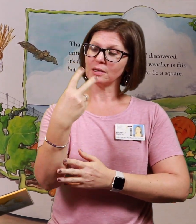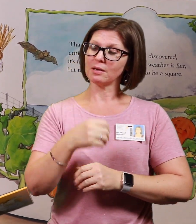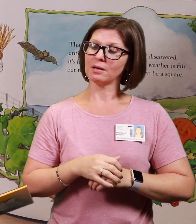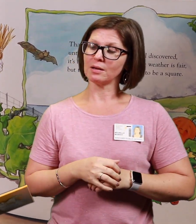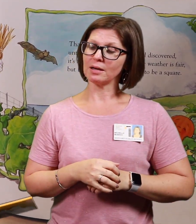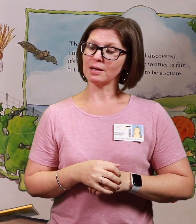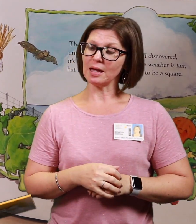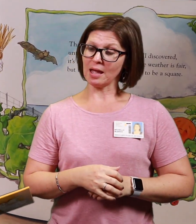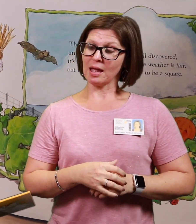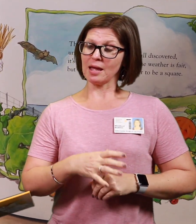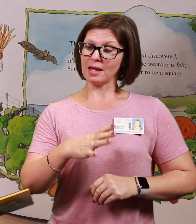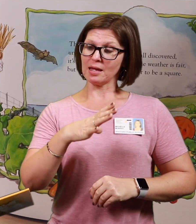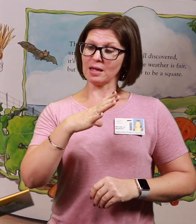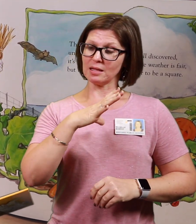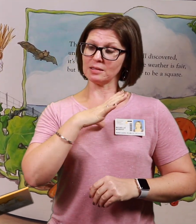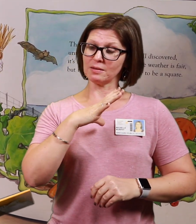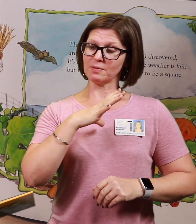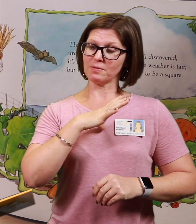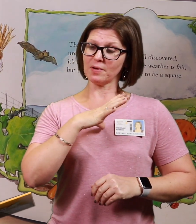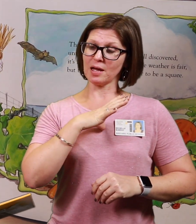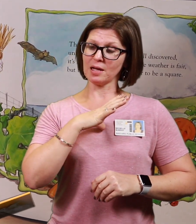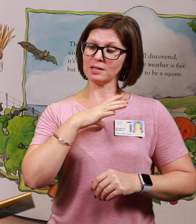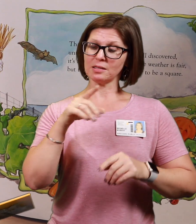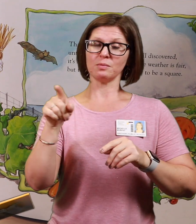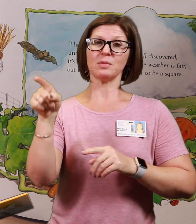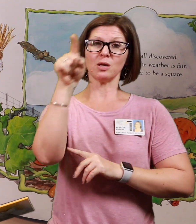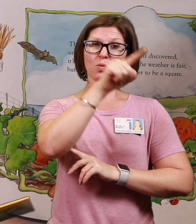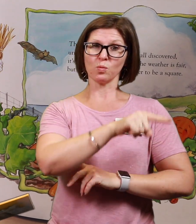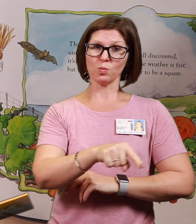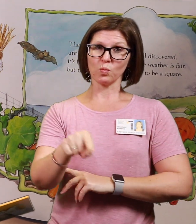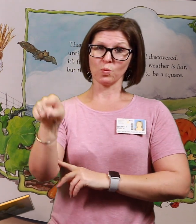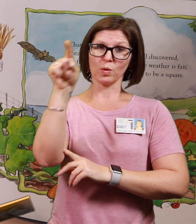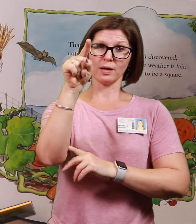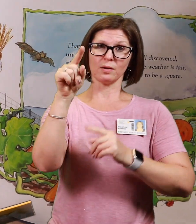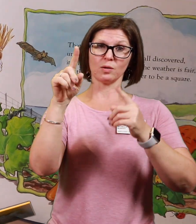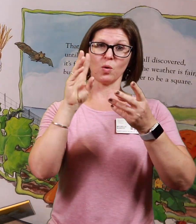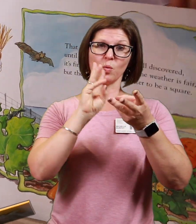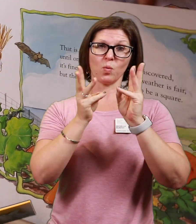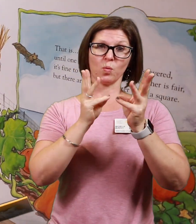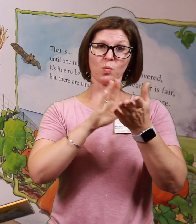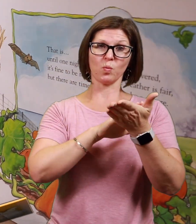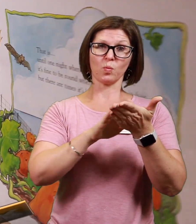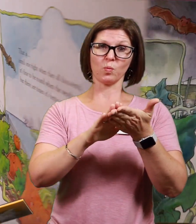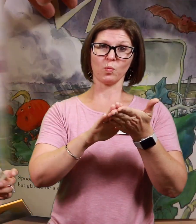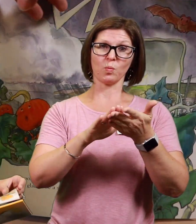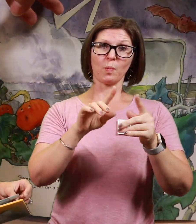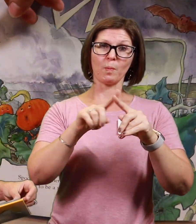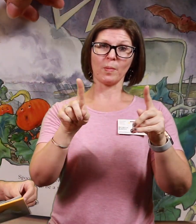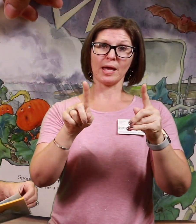to be round when the weather is fair, but there are times it's better to be a square.